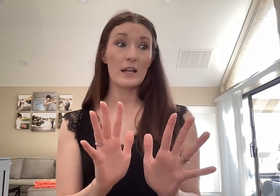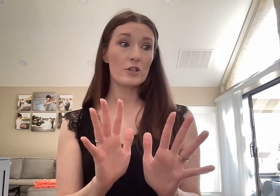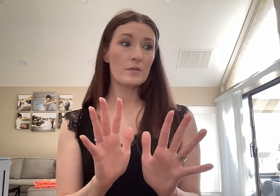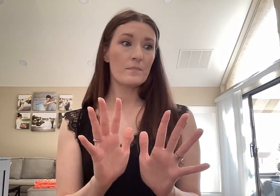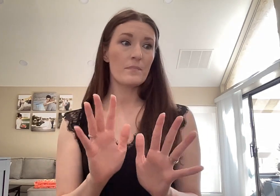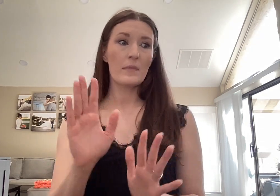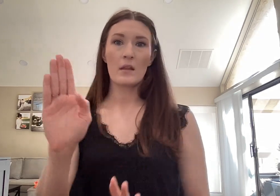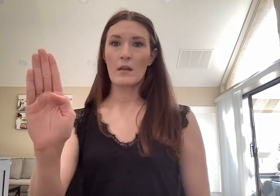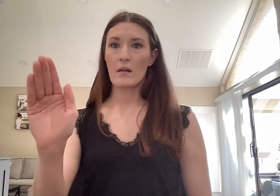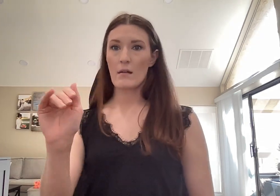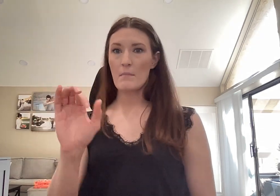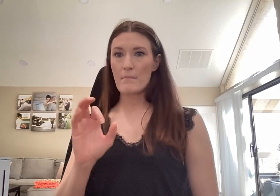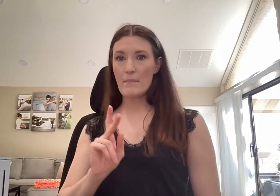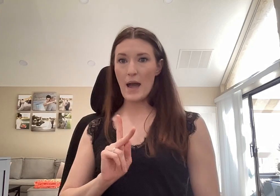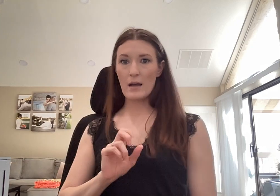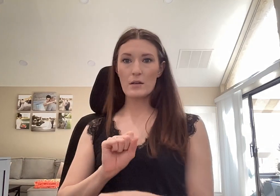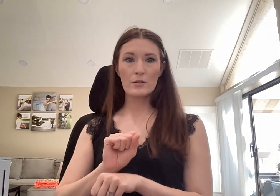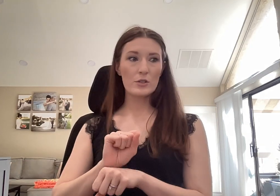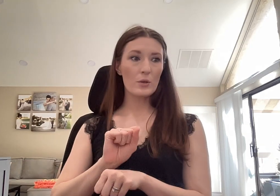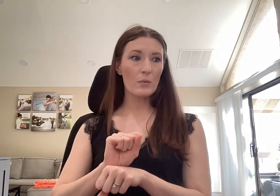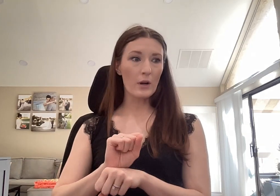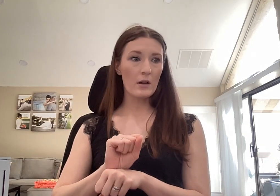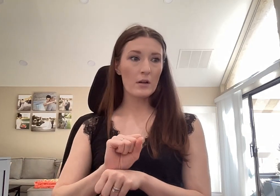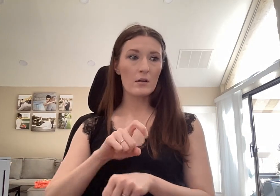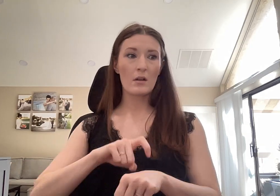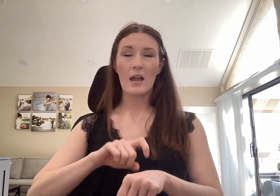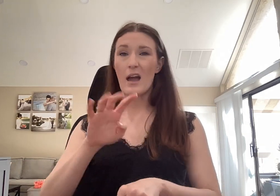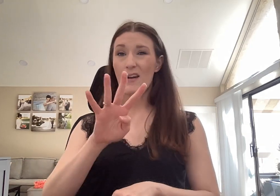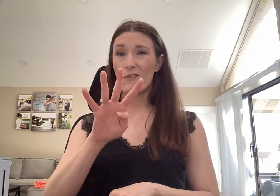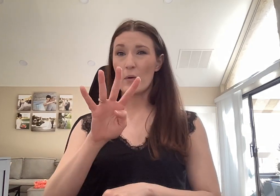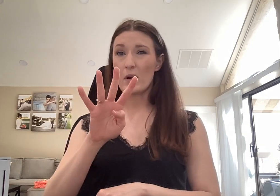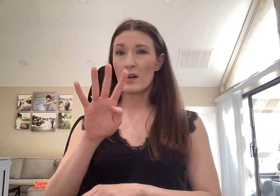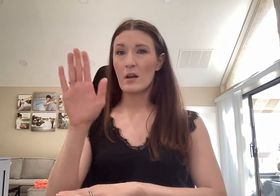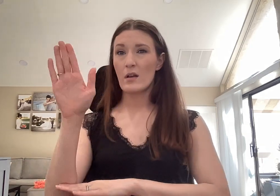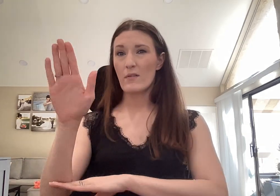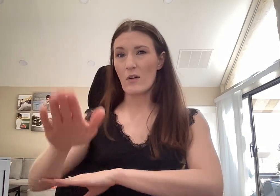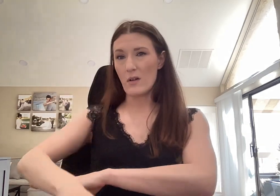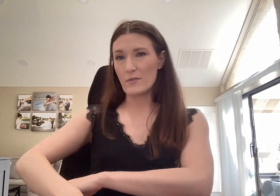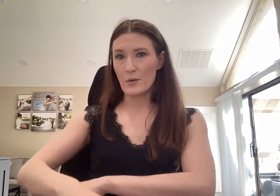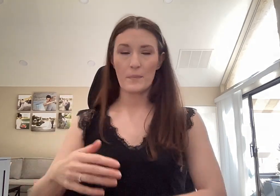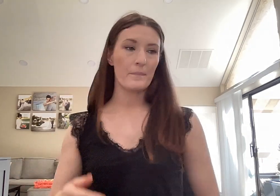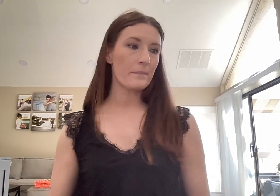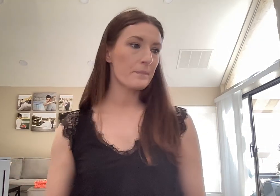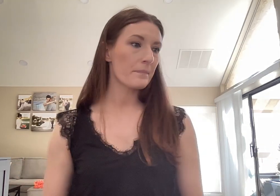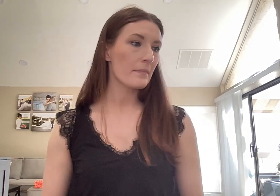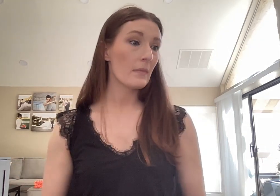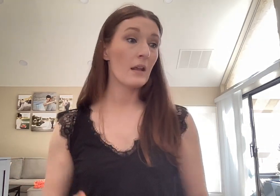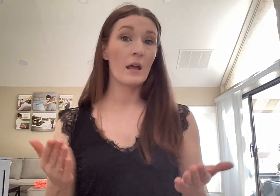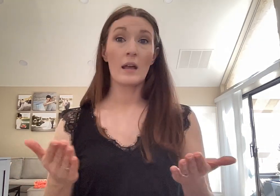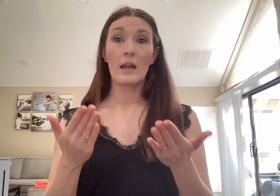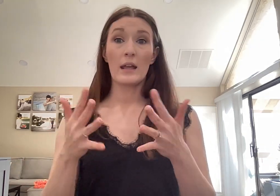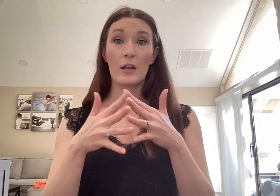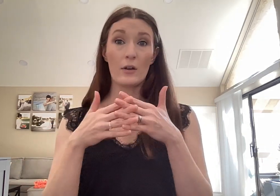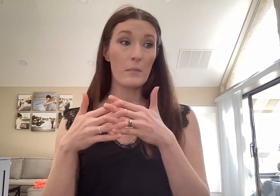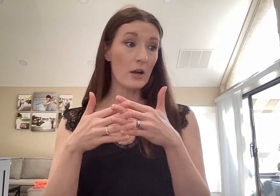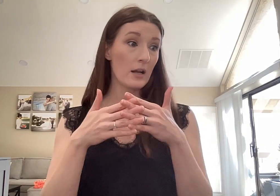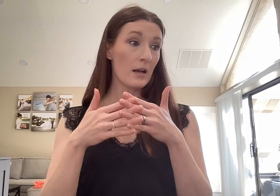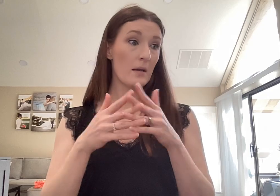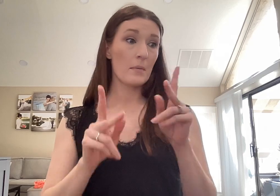Finish, come back to work at 4 for all afternoon. Here in America,